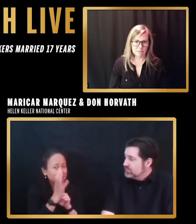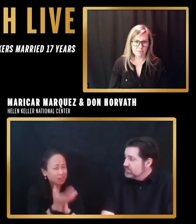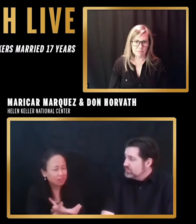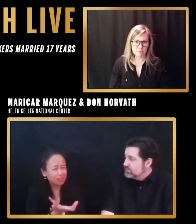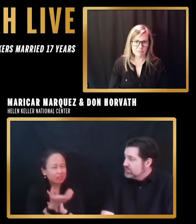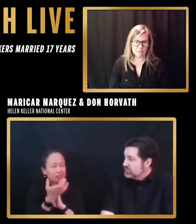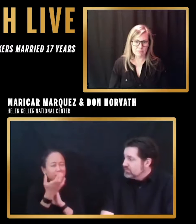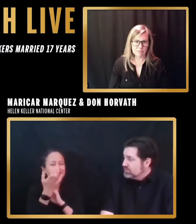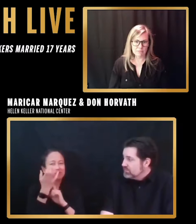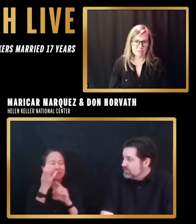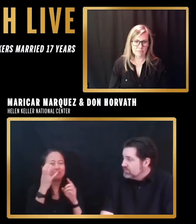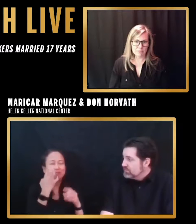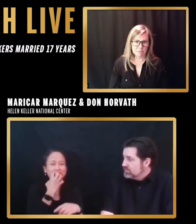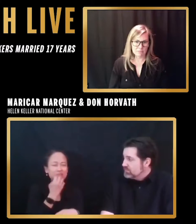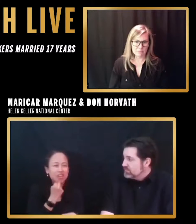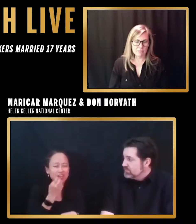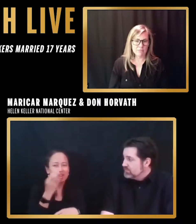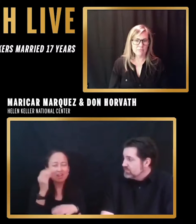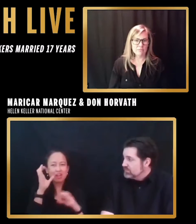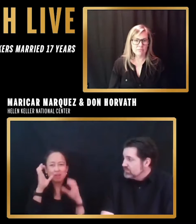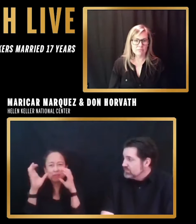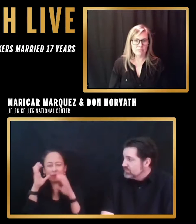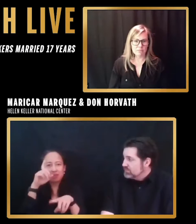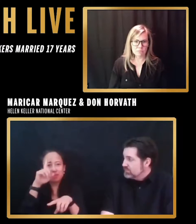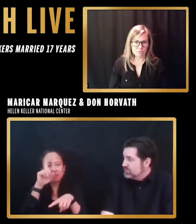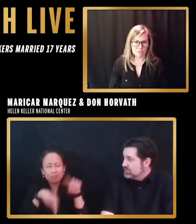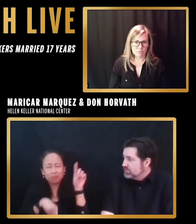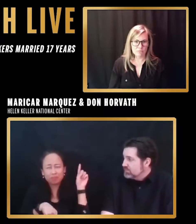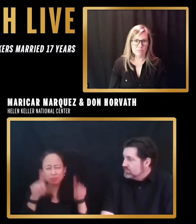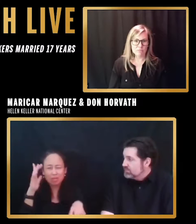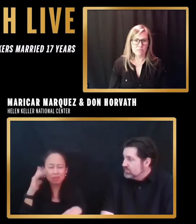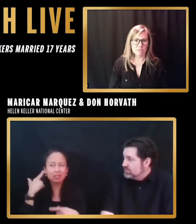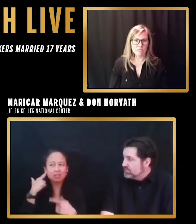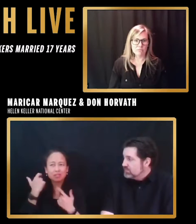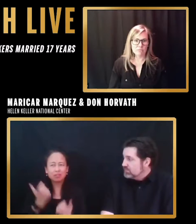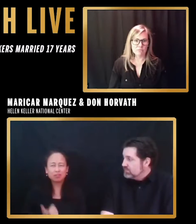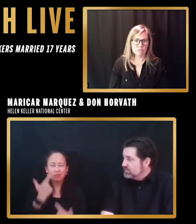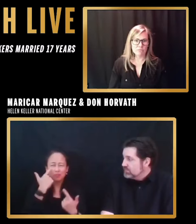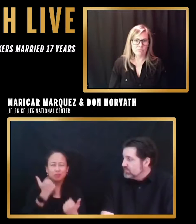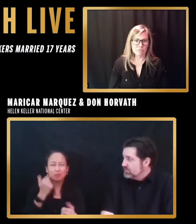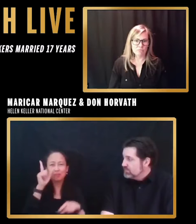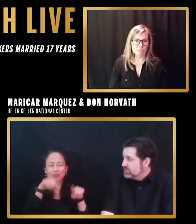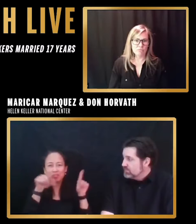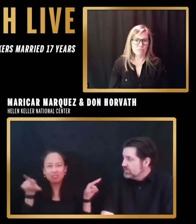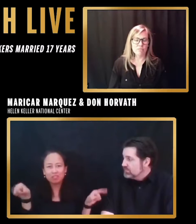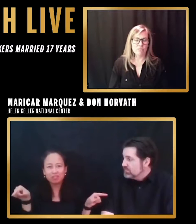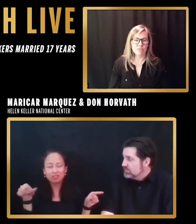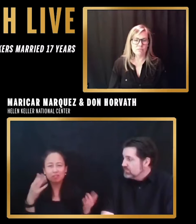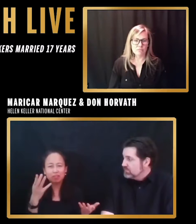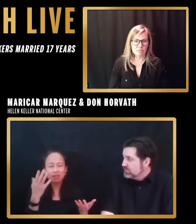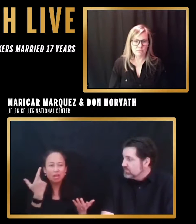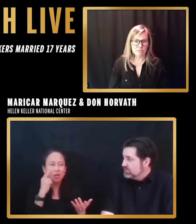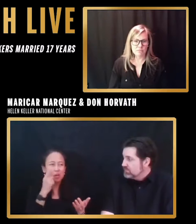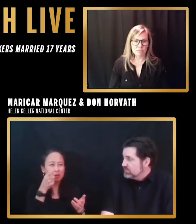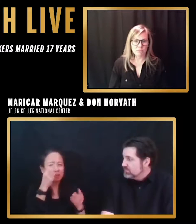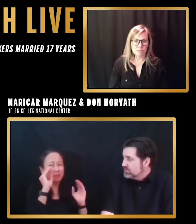You know, deafblind people as a whole are very varied, but in general,